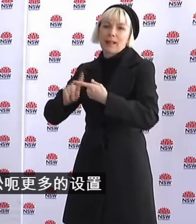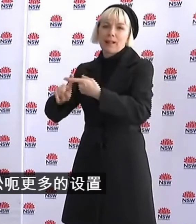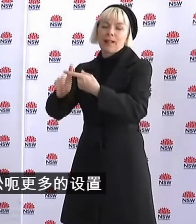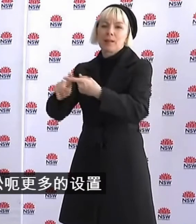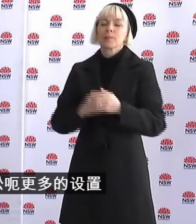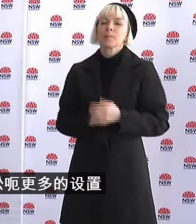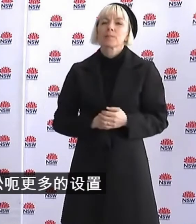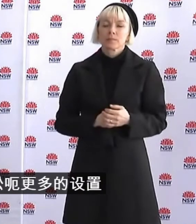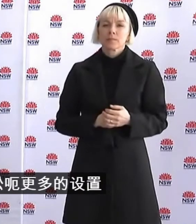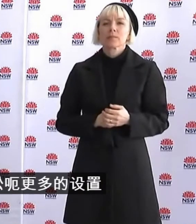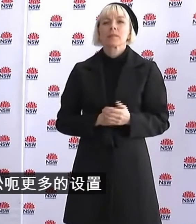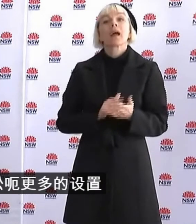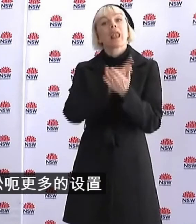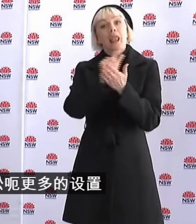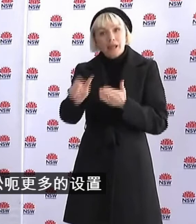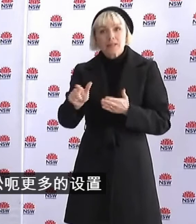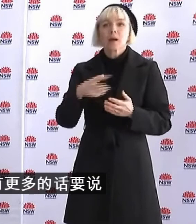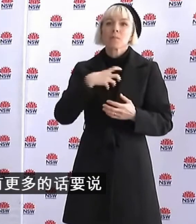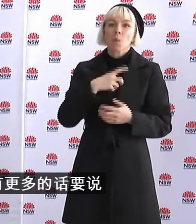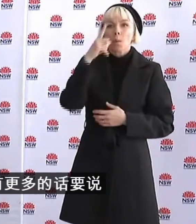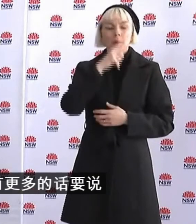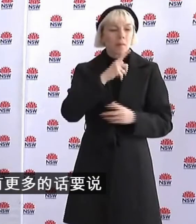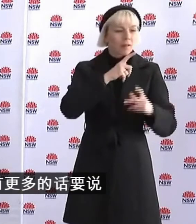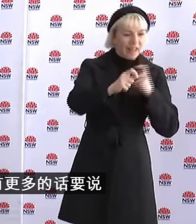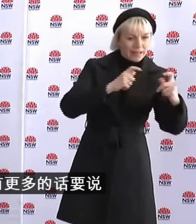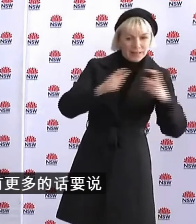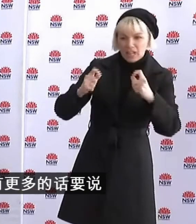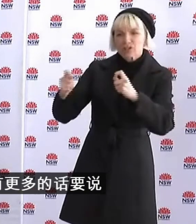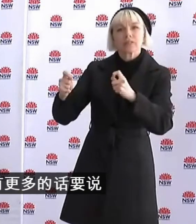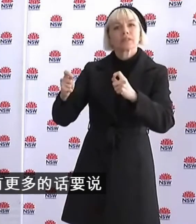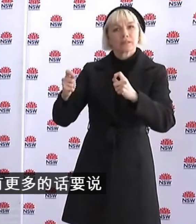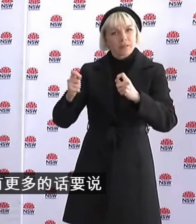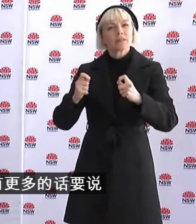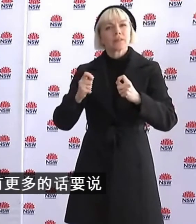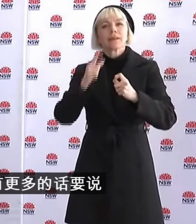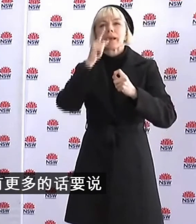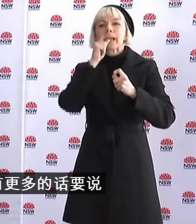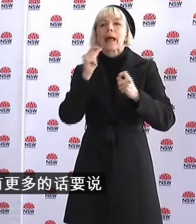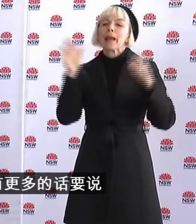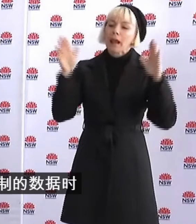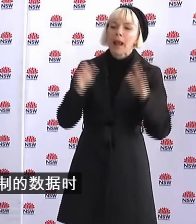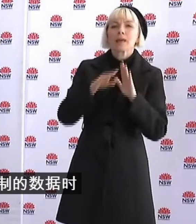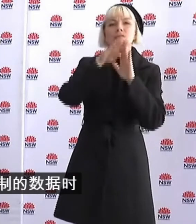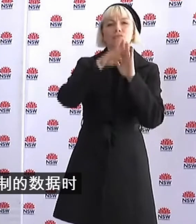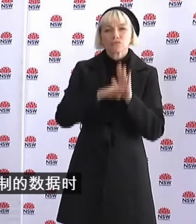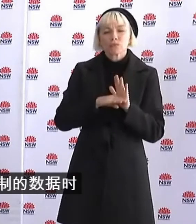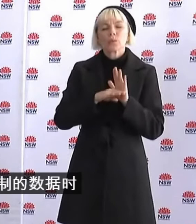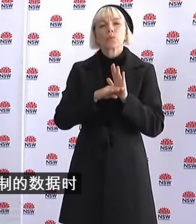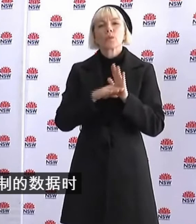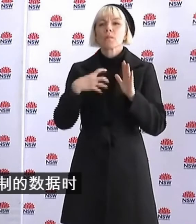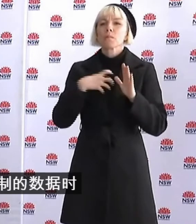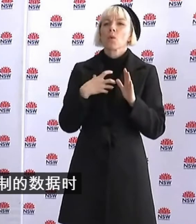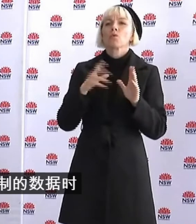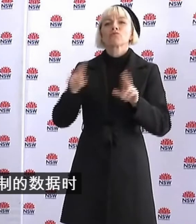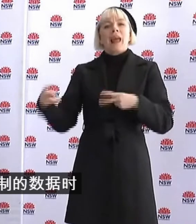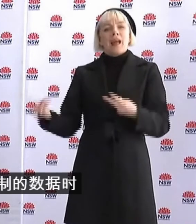more freedom to relax even more settings. But obviously we'll have more to say about that this time next week when we pick up the data on